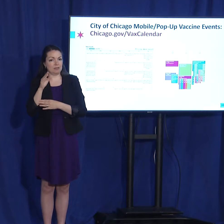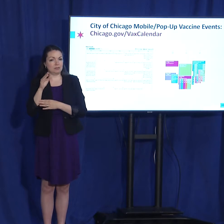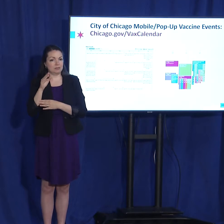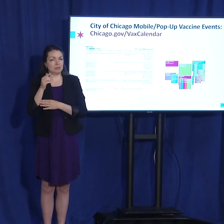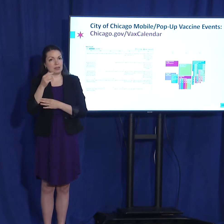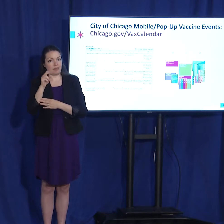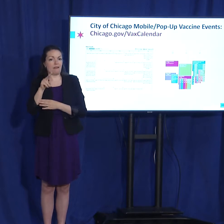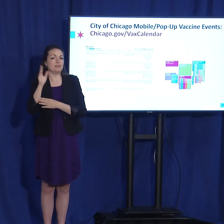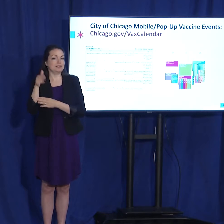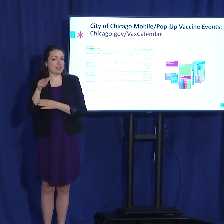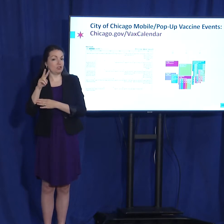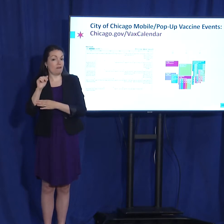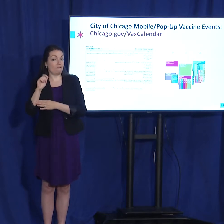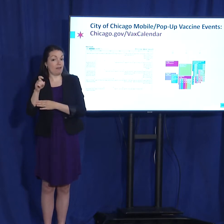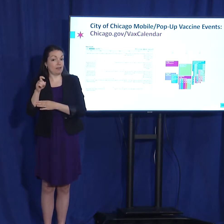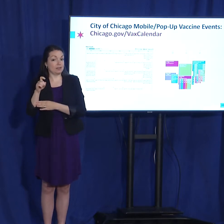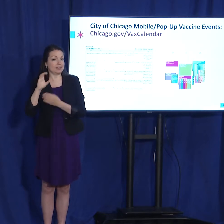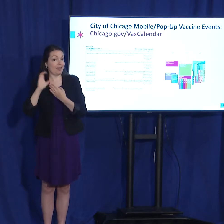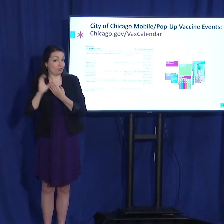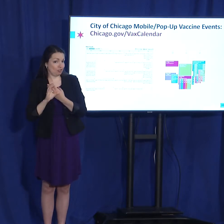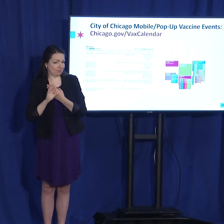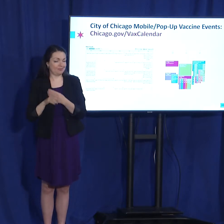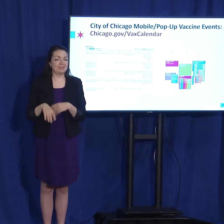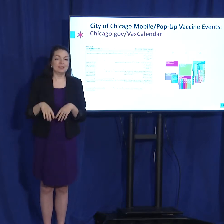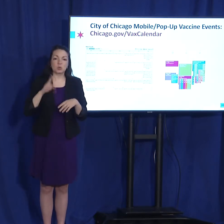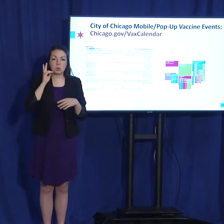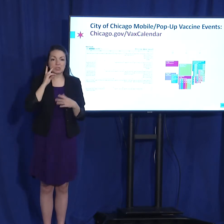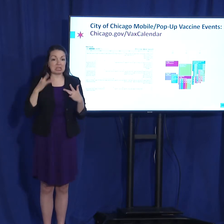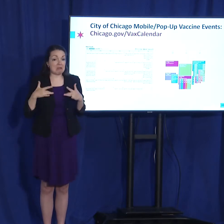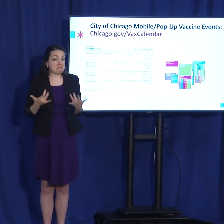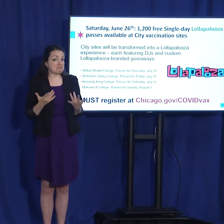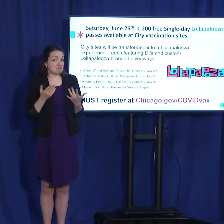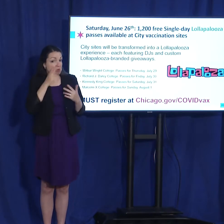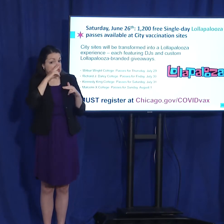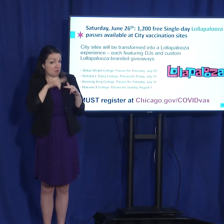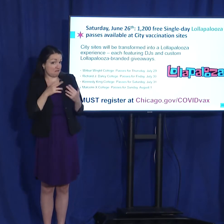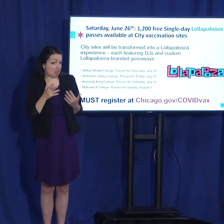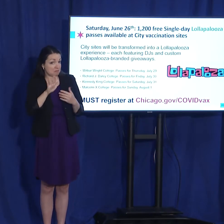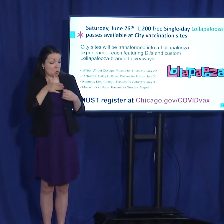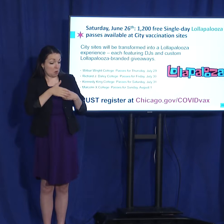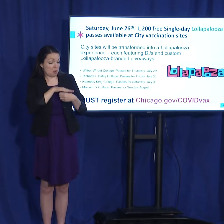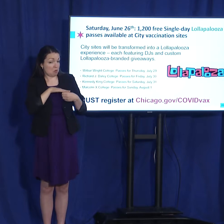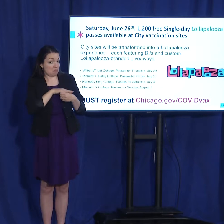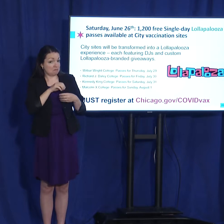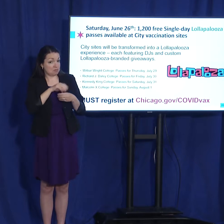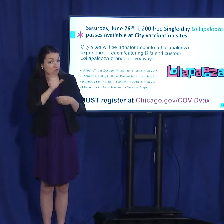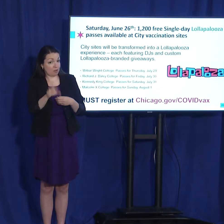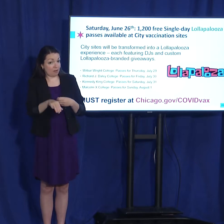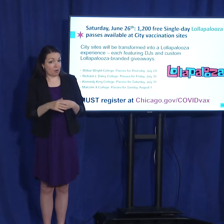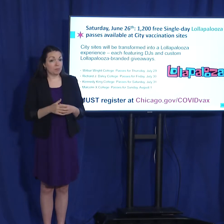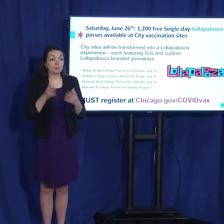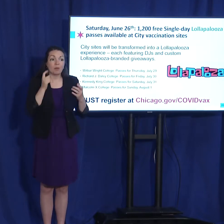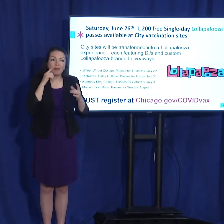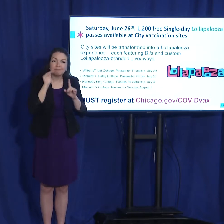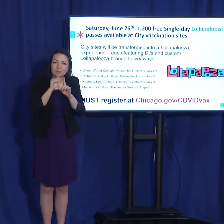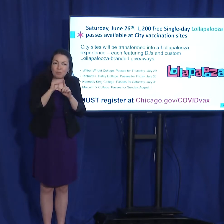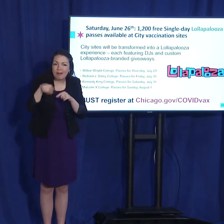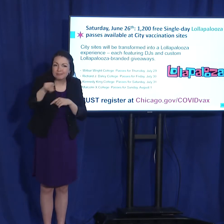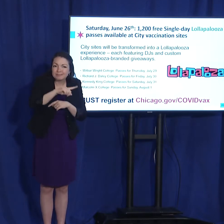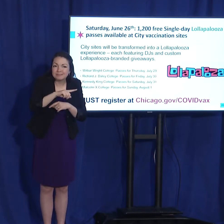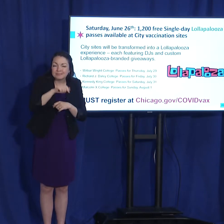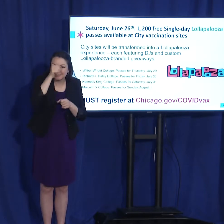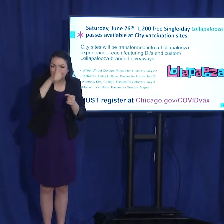chicago.gov/vaxcalendar, and you can see what's going on that's fun in your part of Chicago. And I want to remind people that